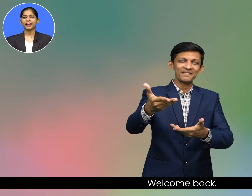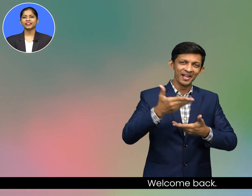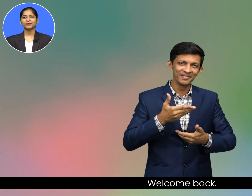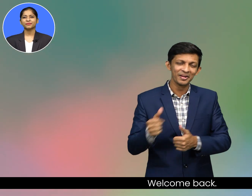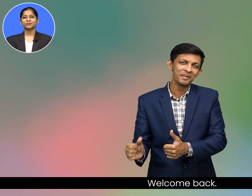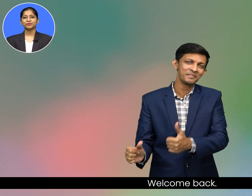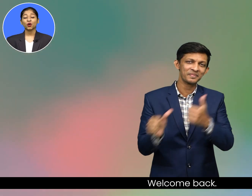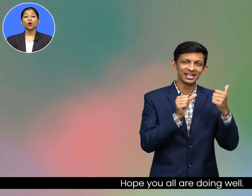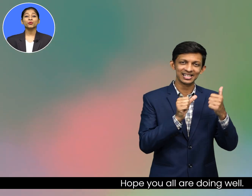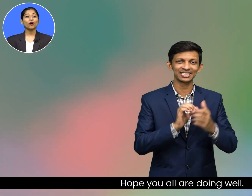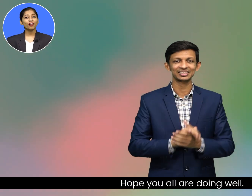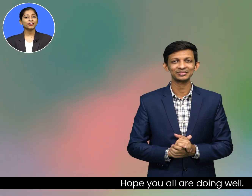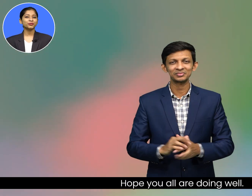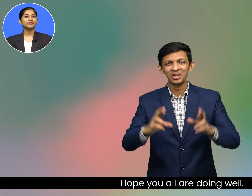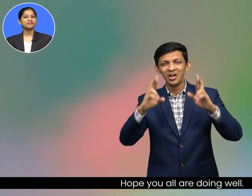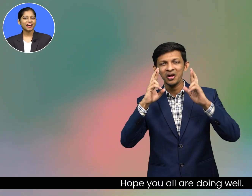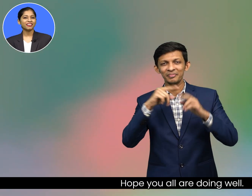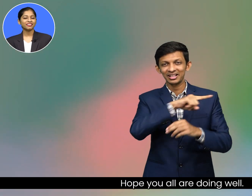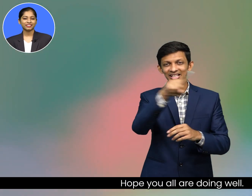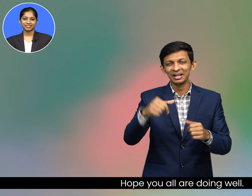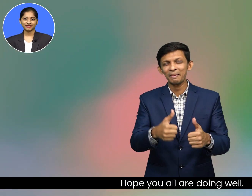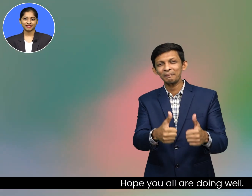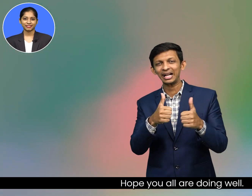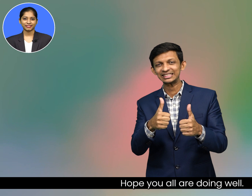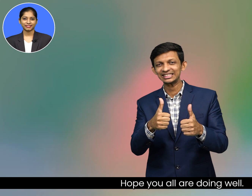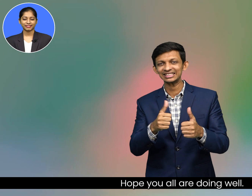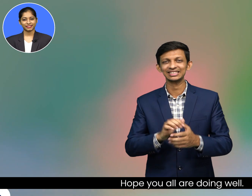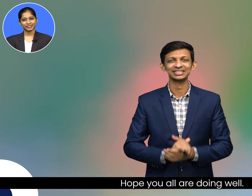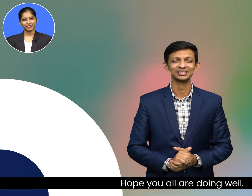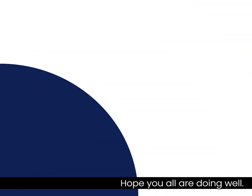Welcome back. Hope you all are doing well.